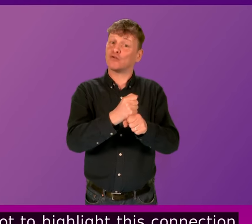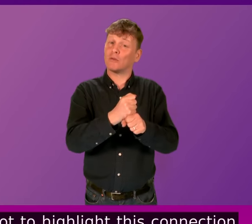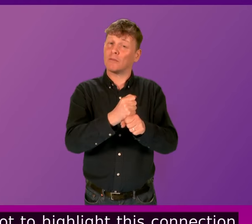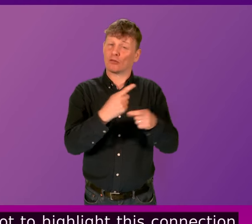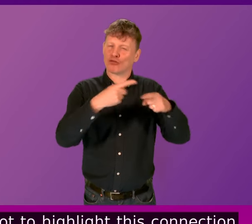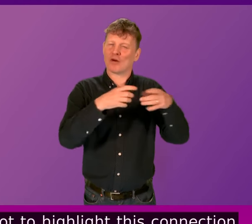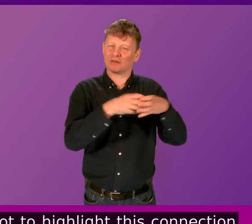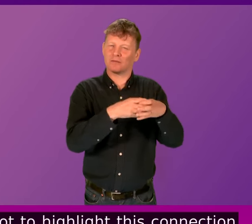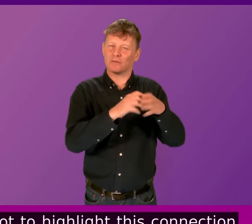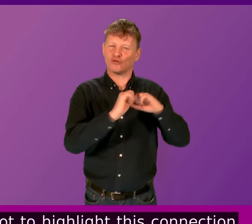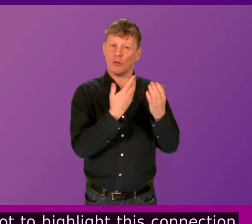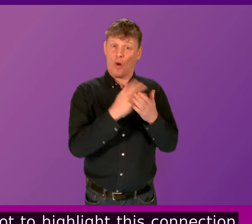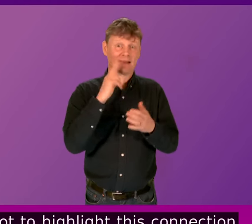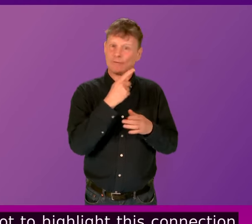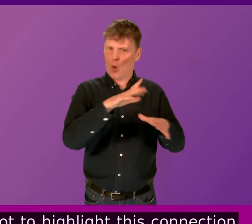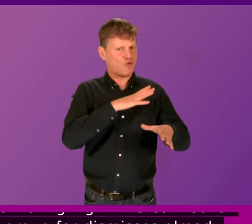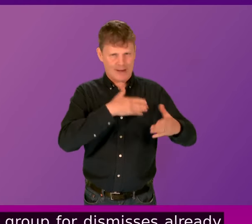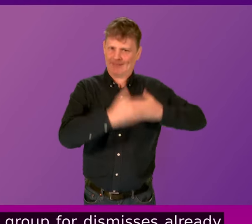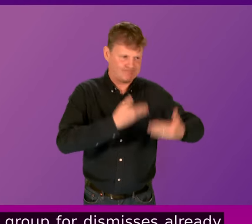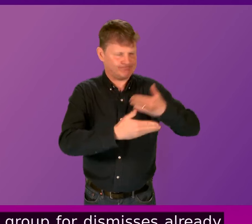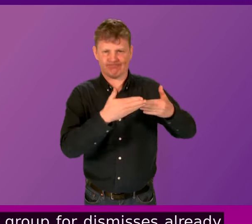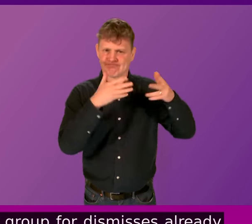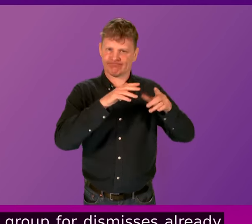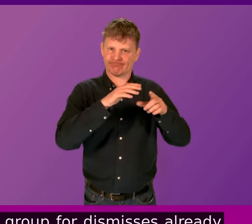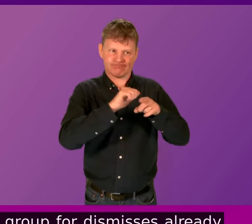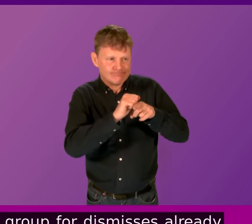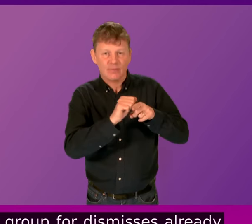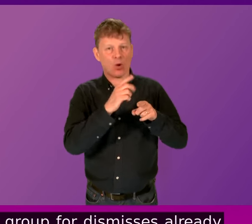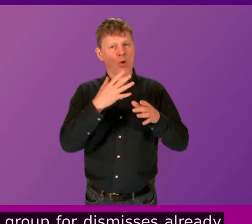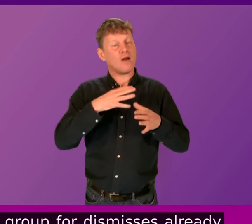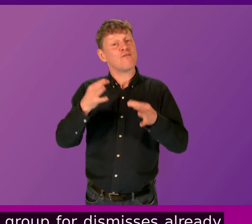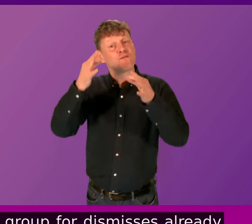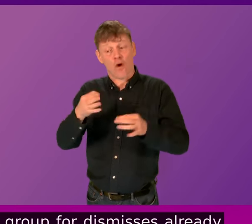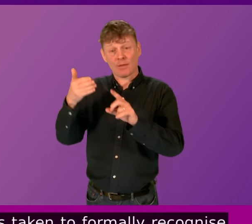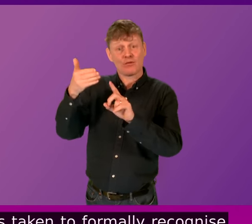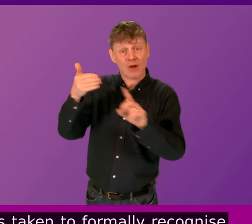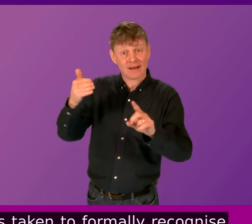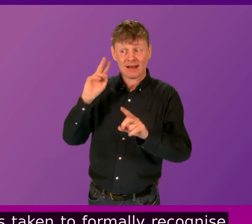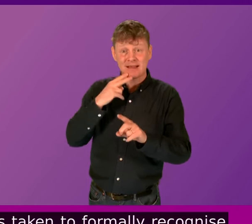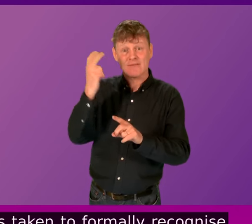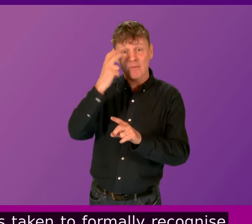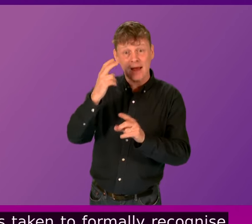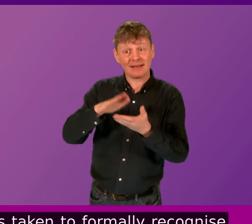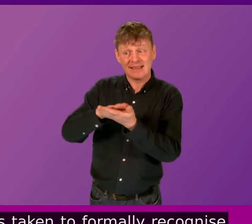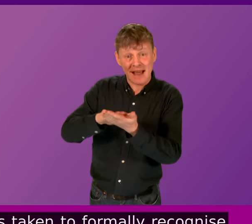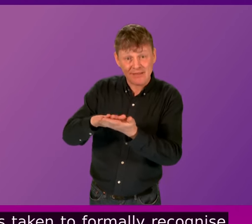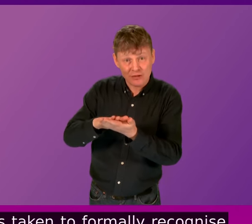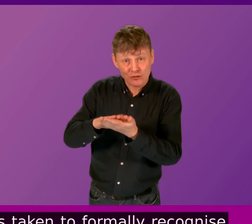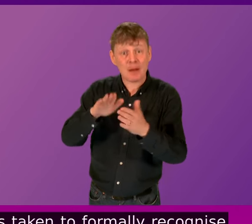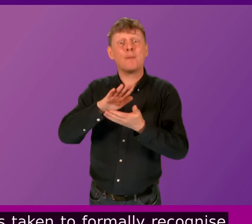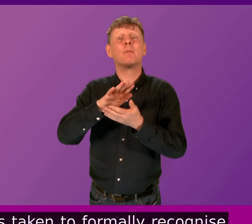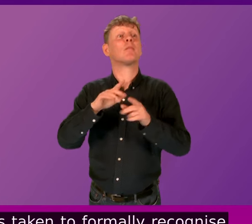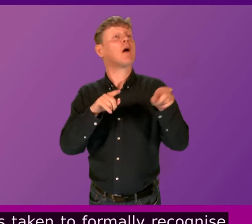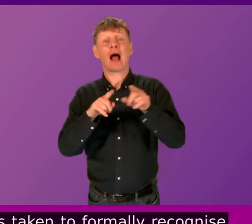on this issue. Steps taken to formally recognise the deafblindness definition and the resulting ability to fully diagnose